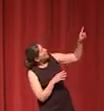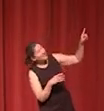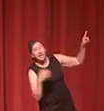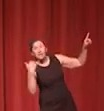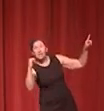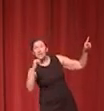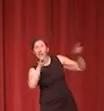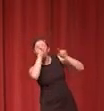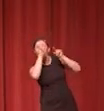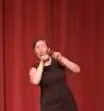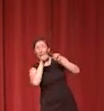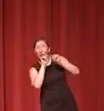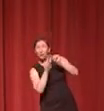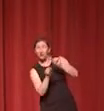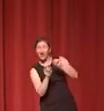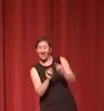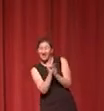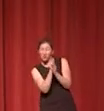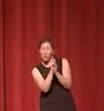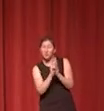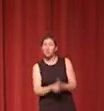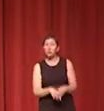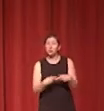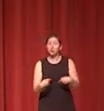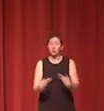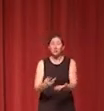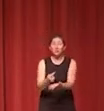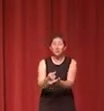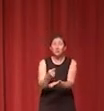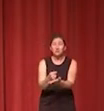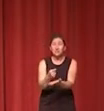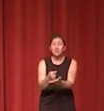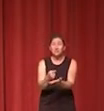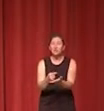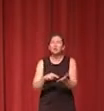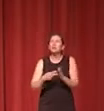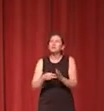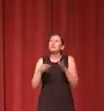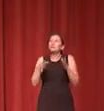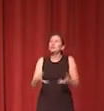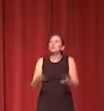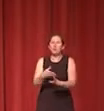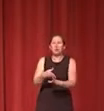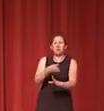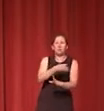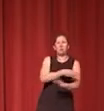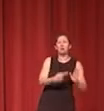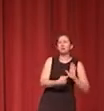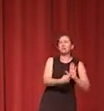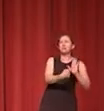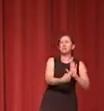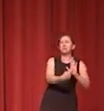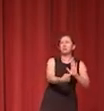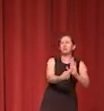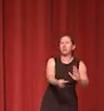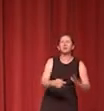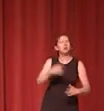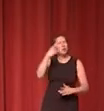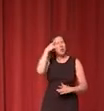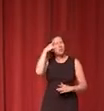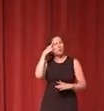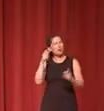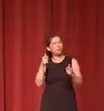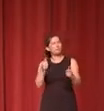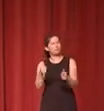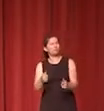that we've already had the person's already had symptoms for a while, and they've already had these brain changes that have probably been developing